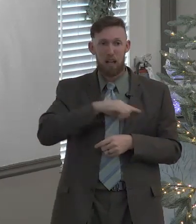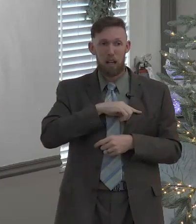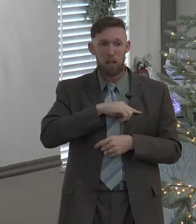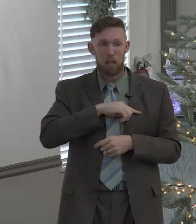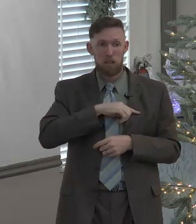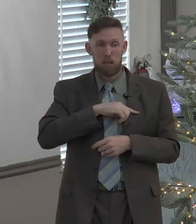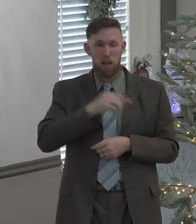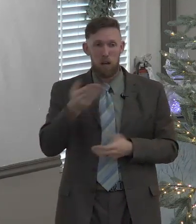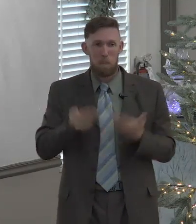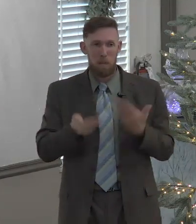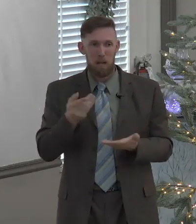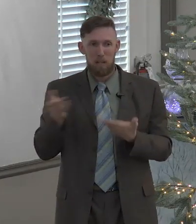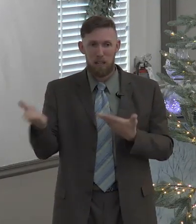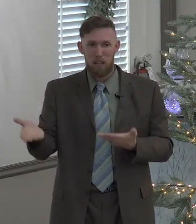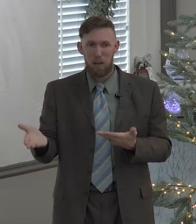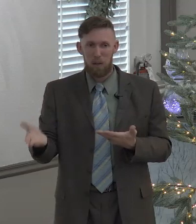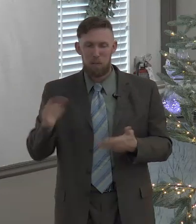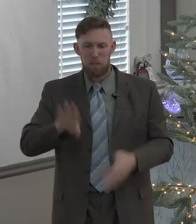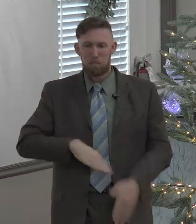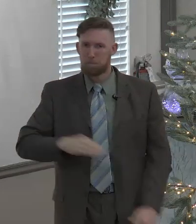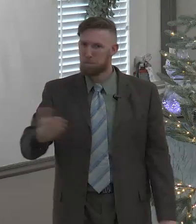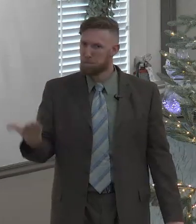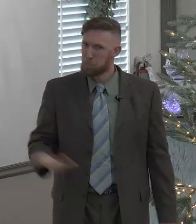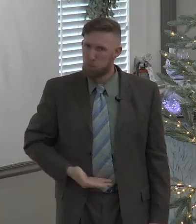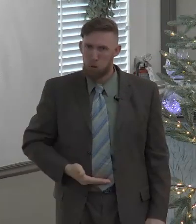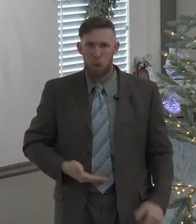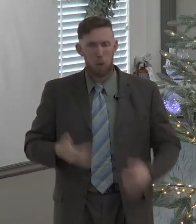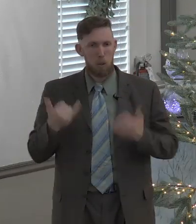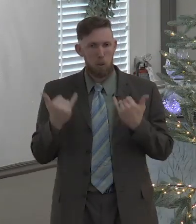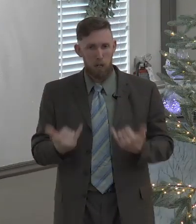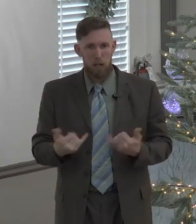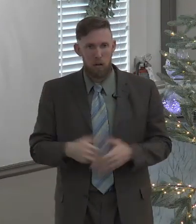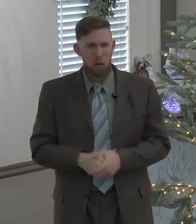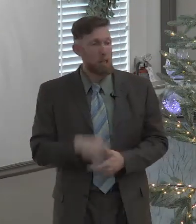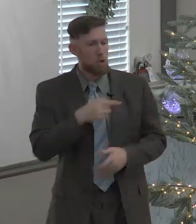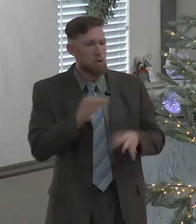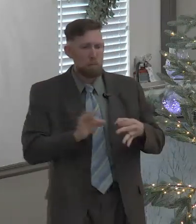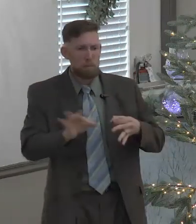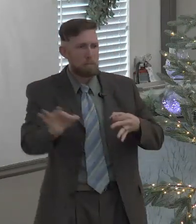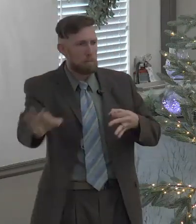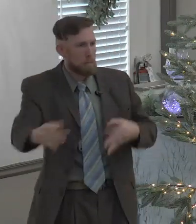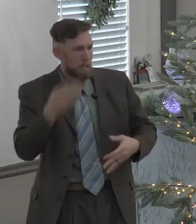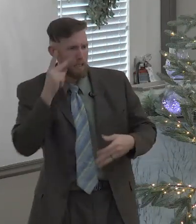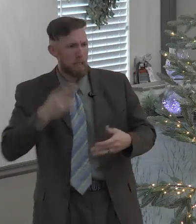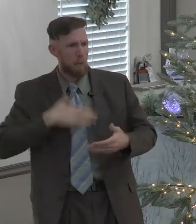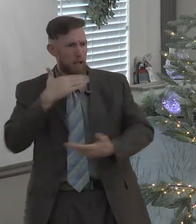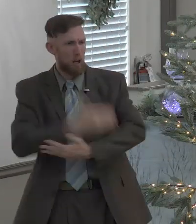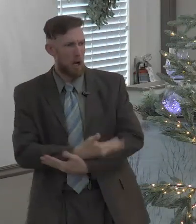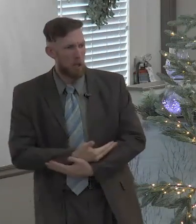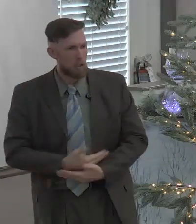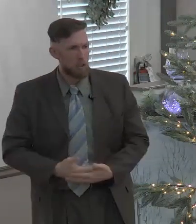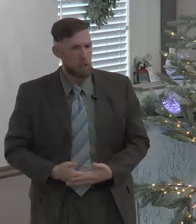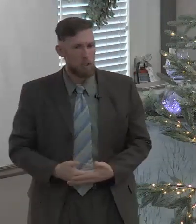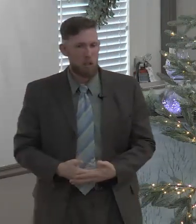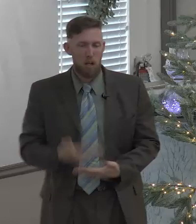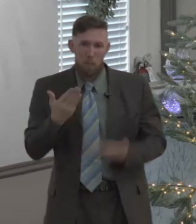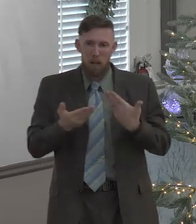If Jairus is like most, you would think he's very upset at this point.